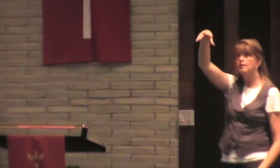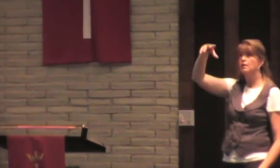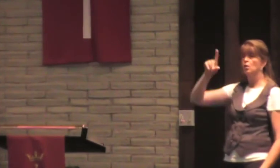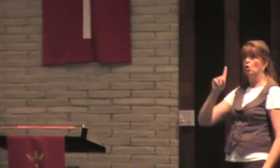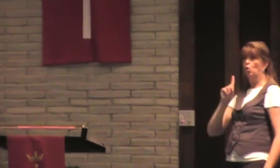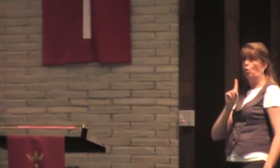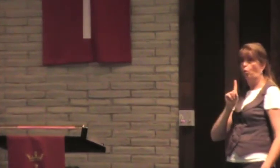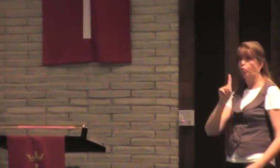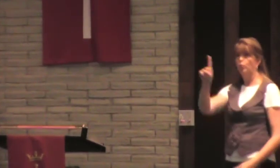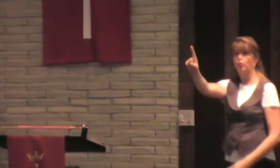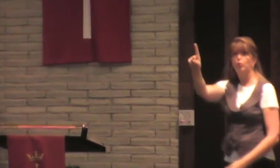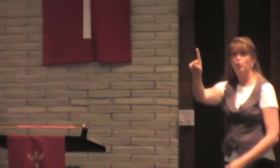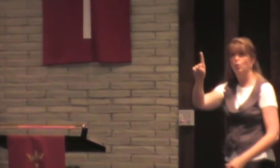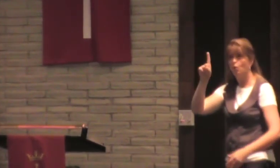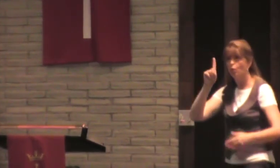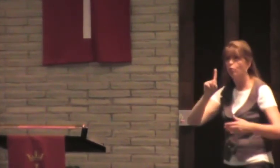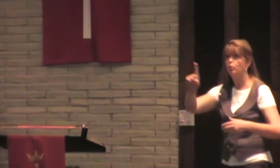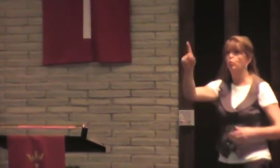we can see